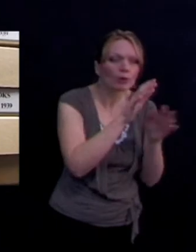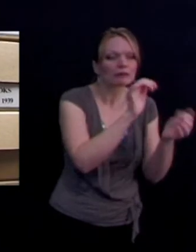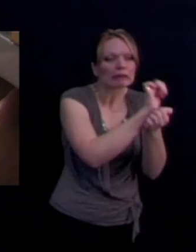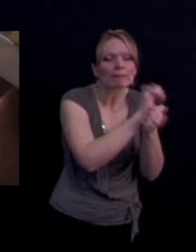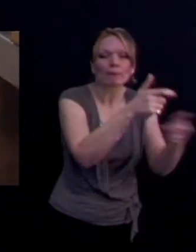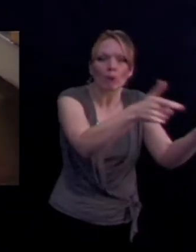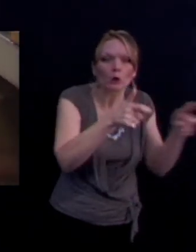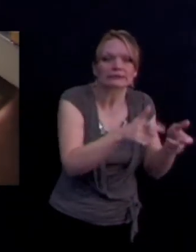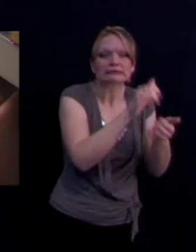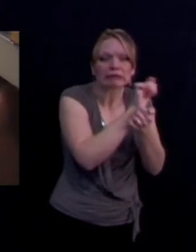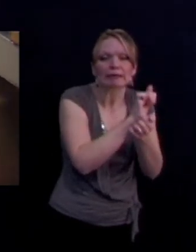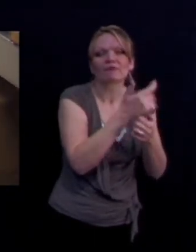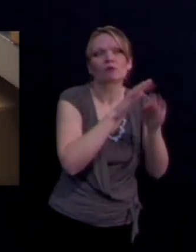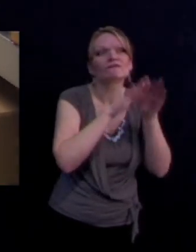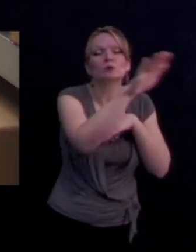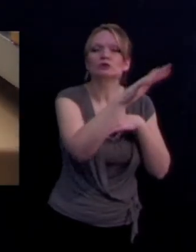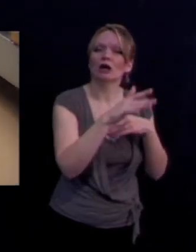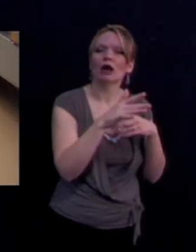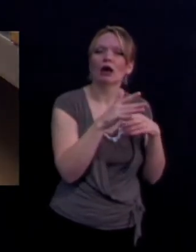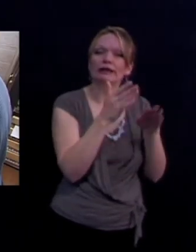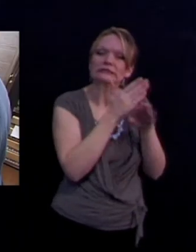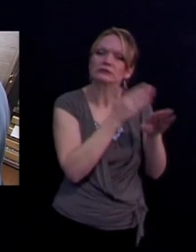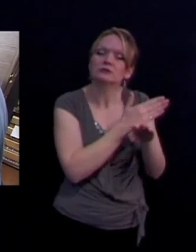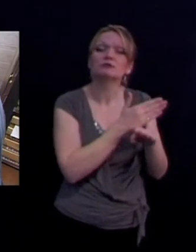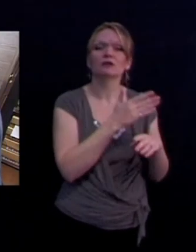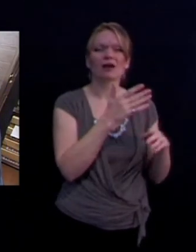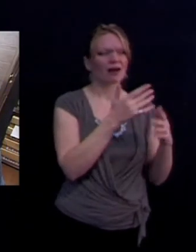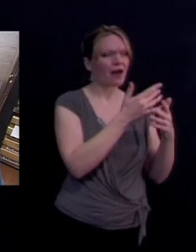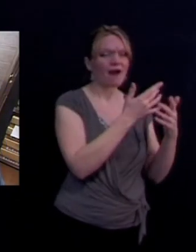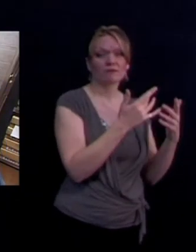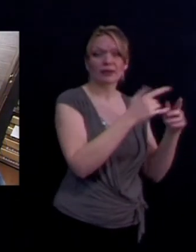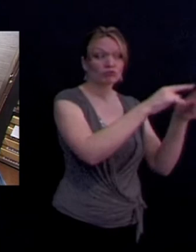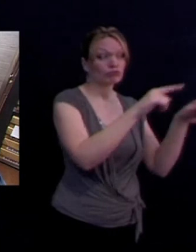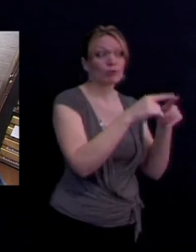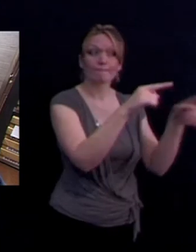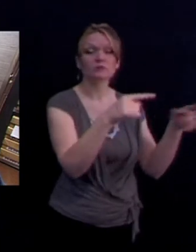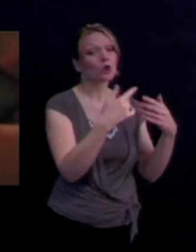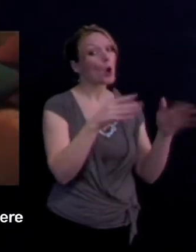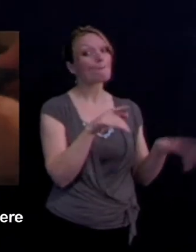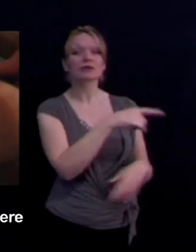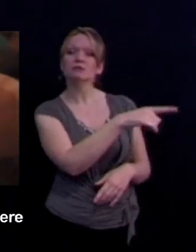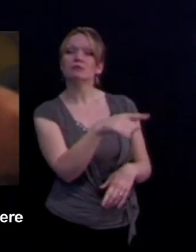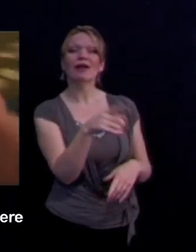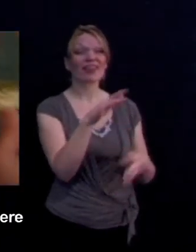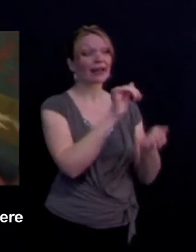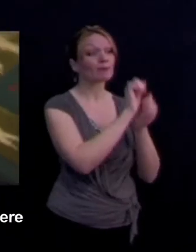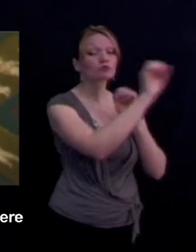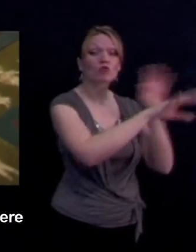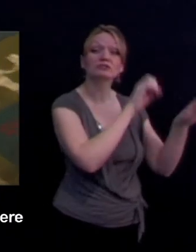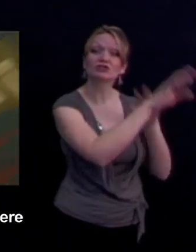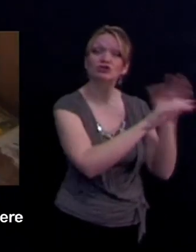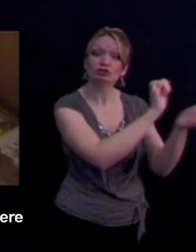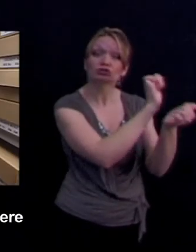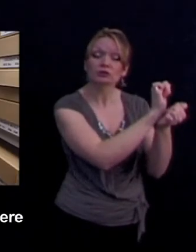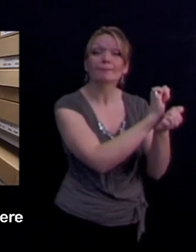conserve the objects for future generations. The labyrinth of rooms not open to the public are put to good use for storage. And it's not